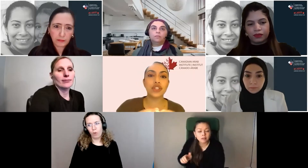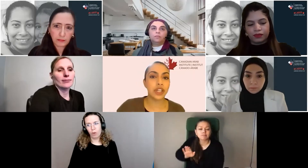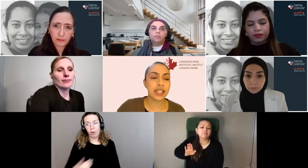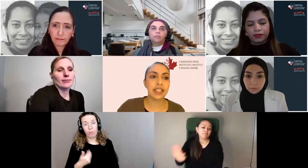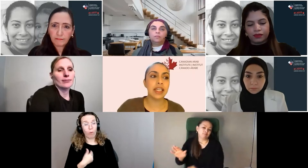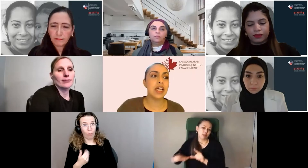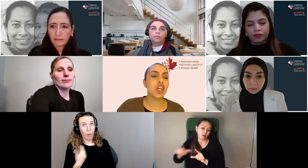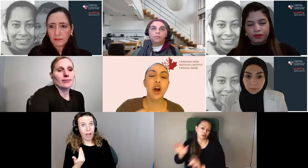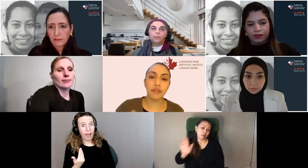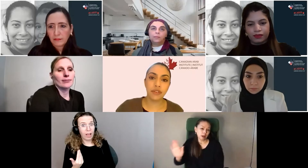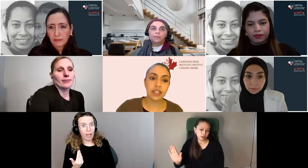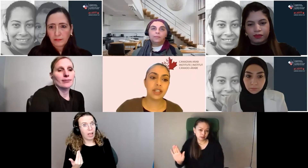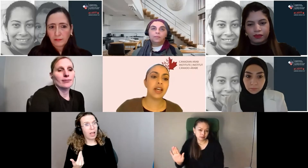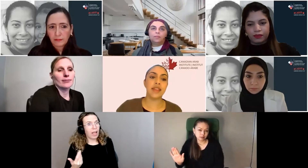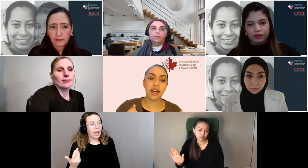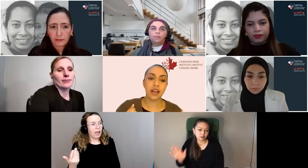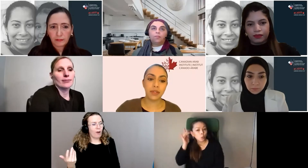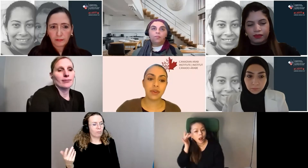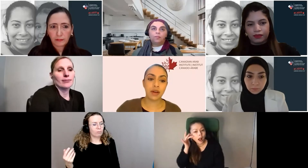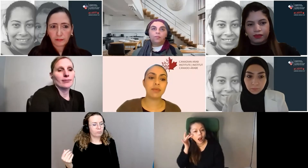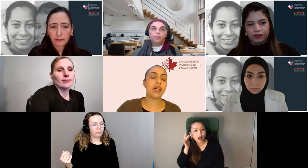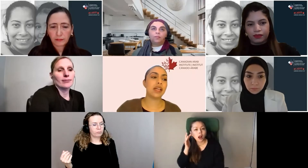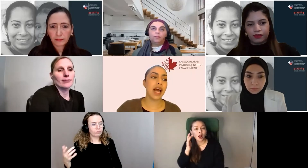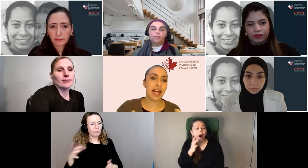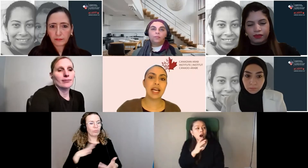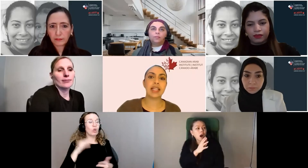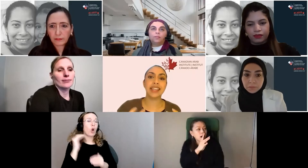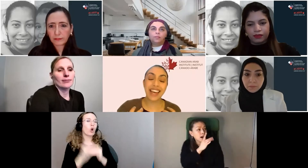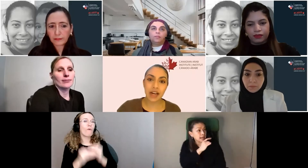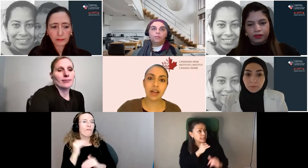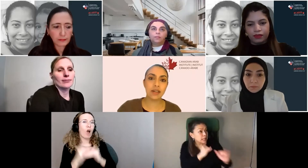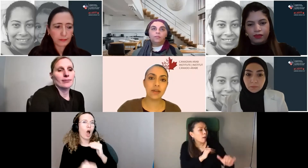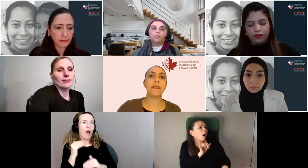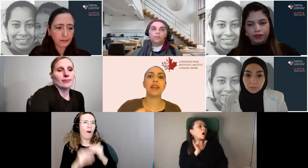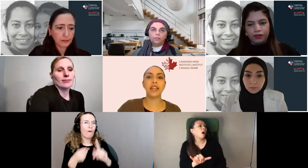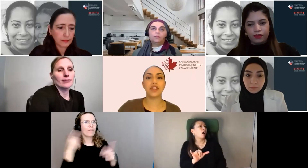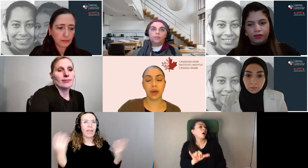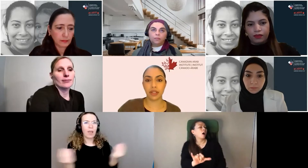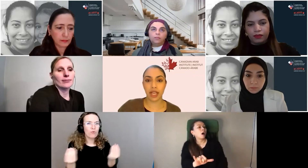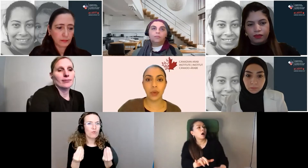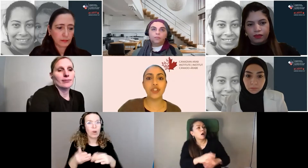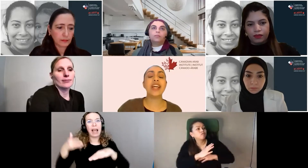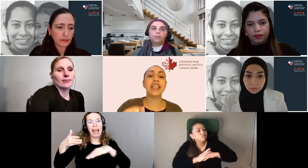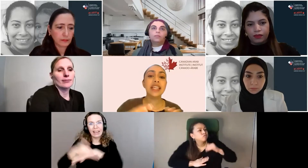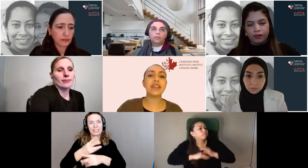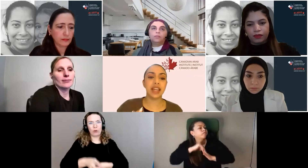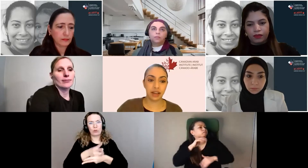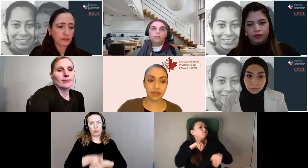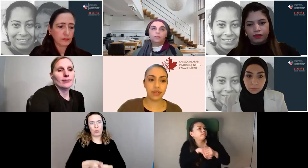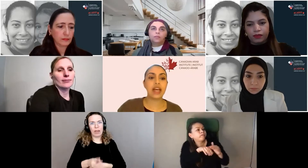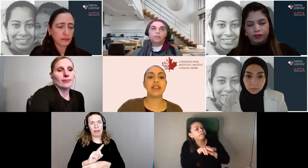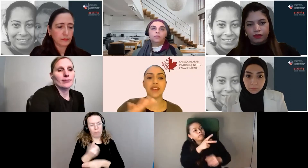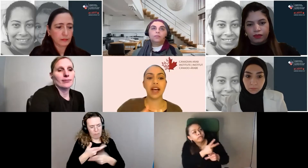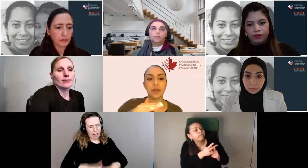a certain comfort that comes from accessing care in your mother language, even